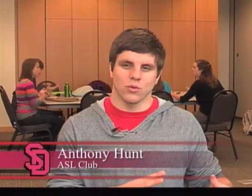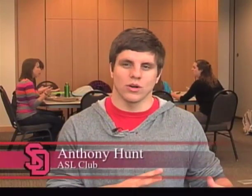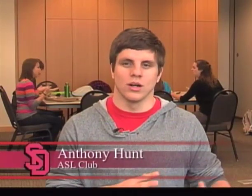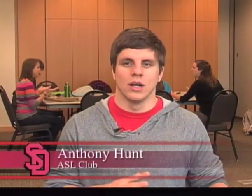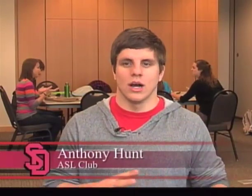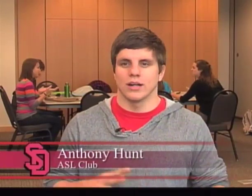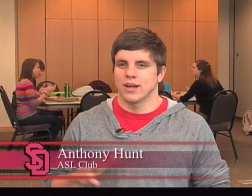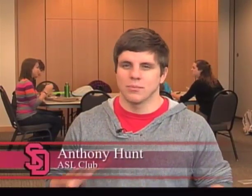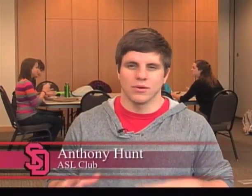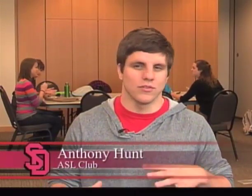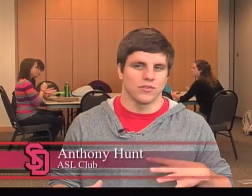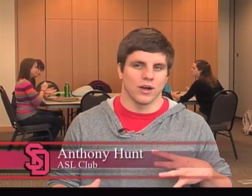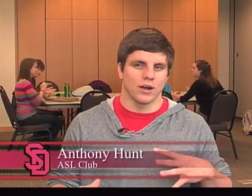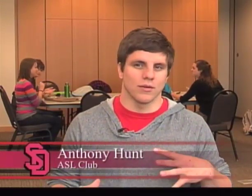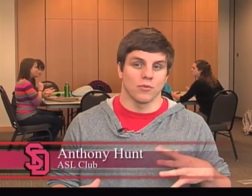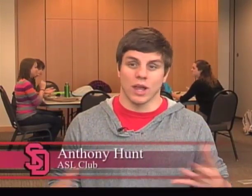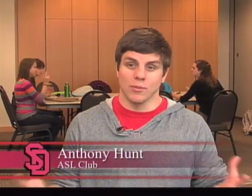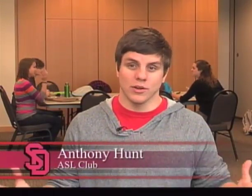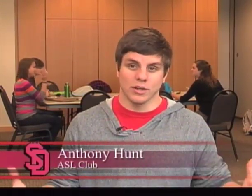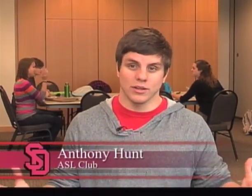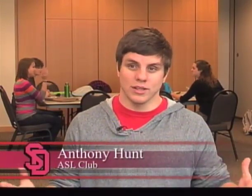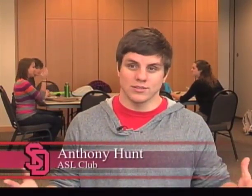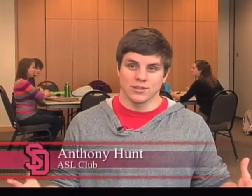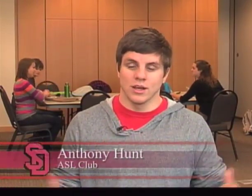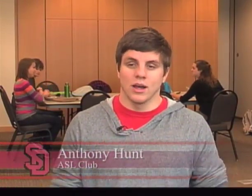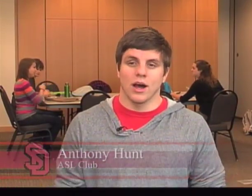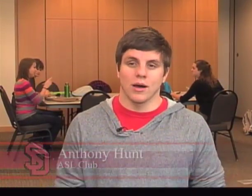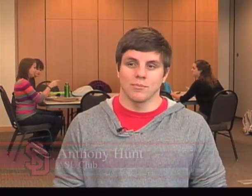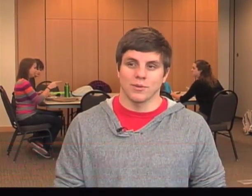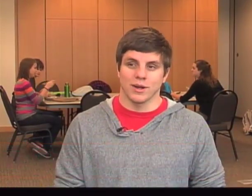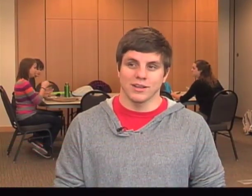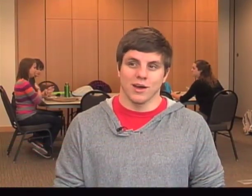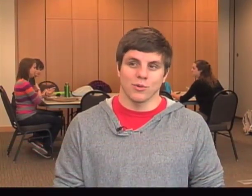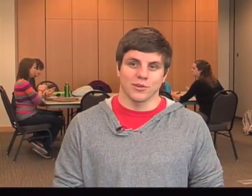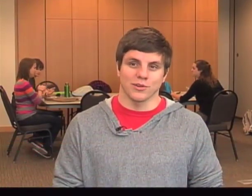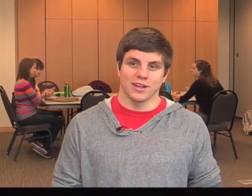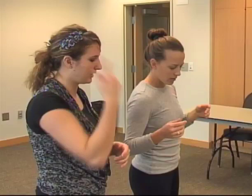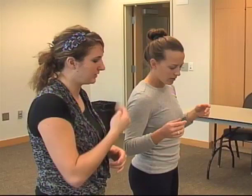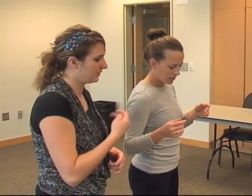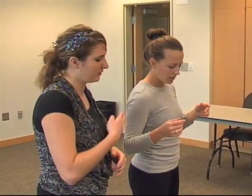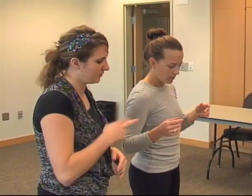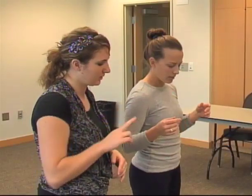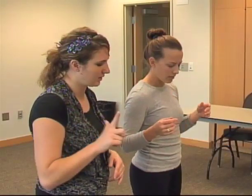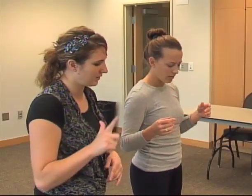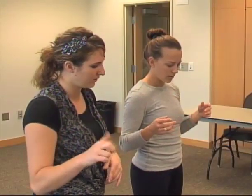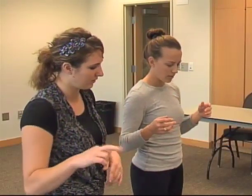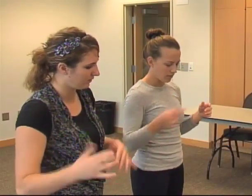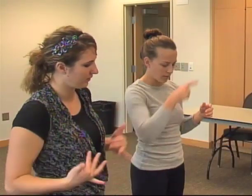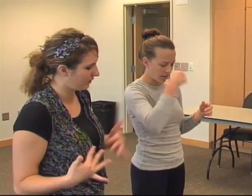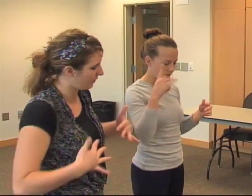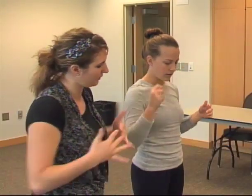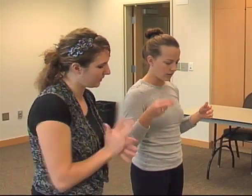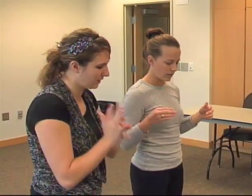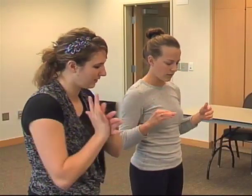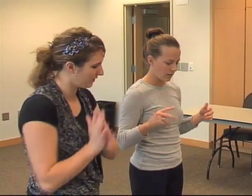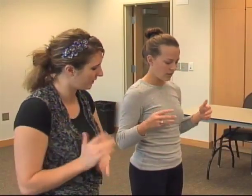or a type of vocabulary list, but right now we're learning a song. Next semester we have a lot of great things coming.